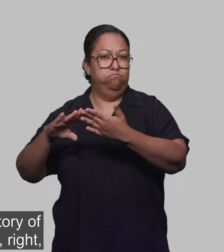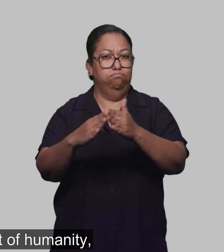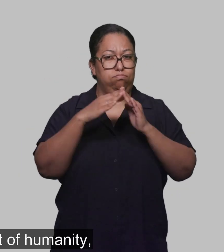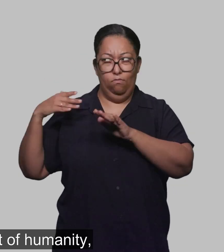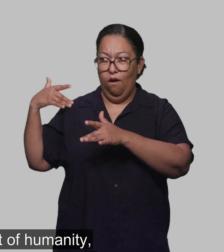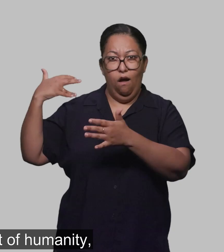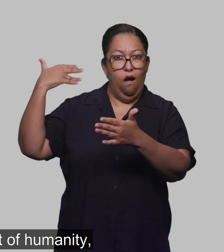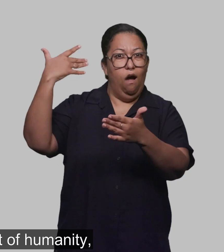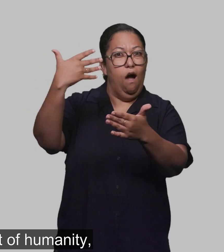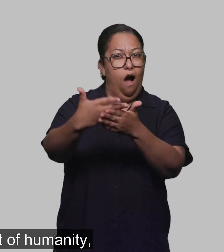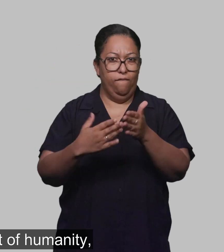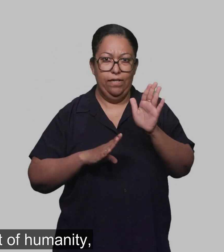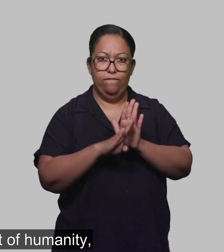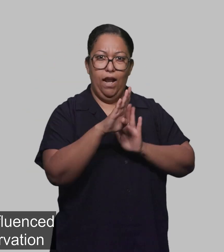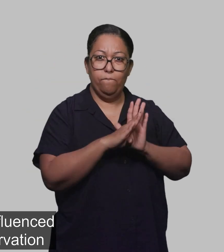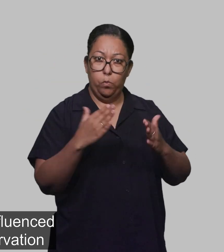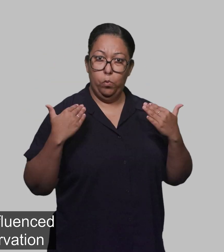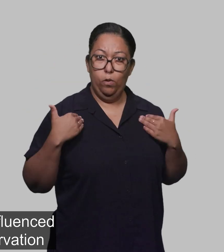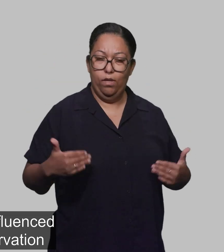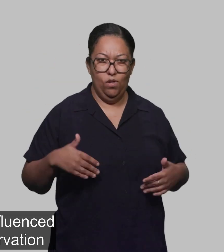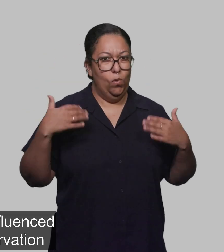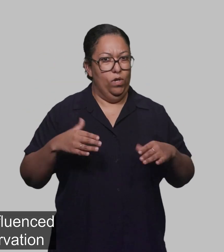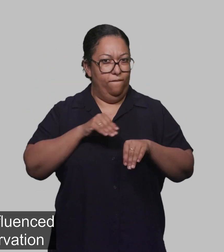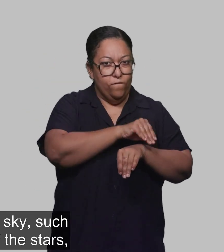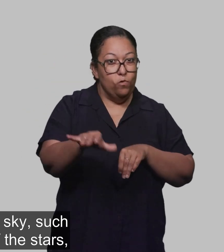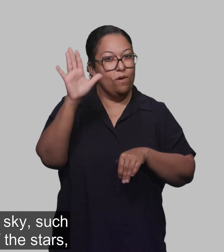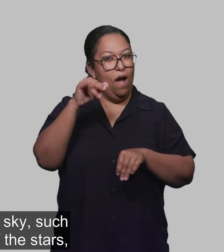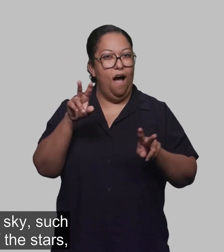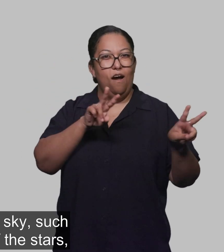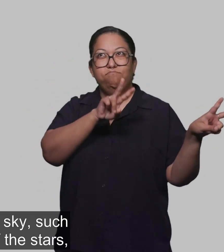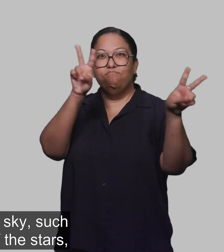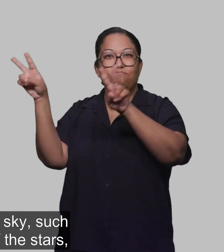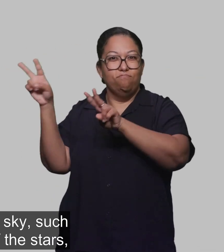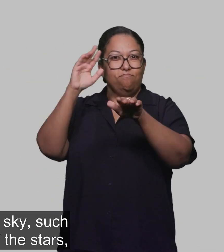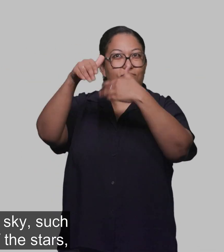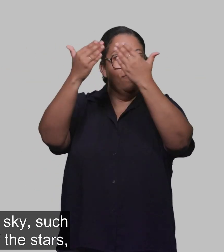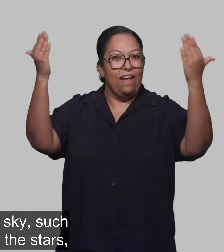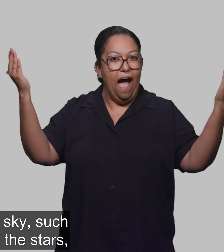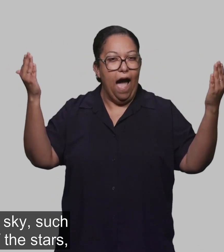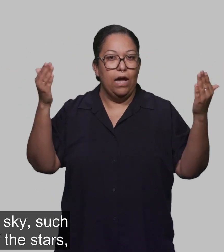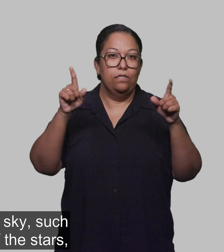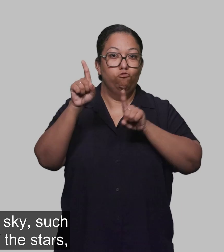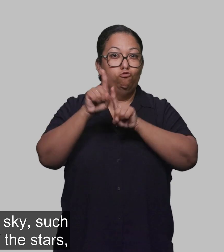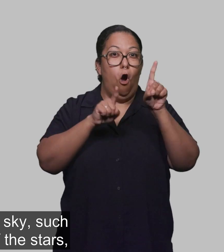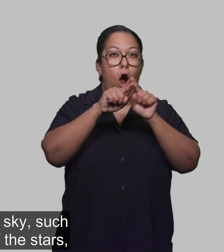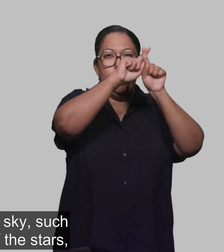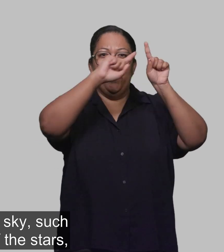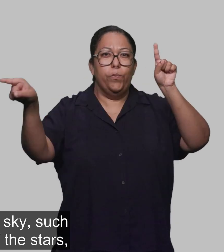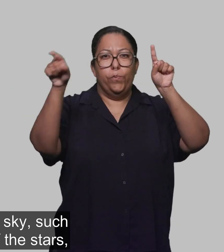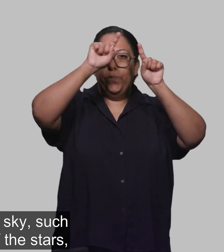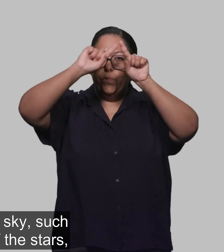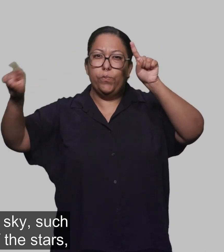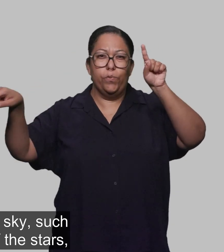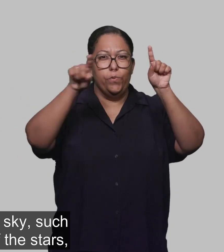right, of the development of humanity have been influenced by the observation of events in the sky, such as the transit